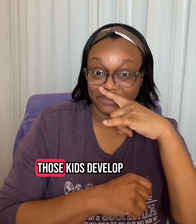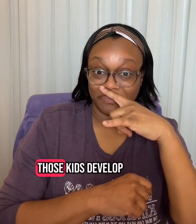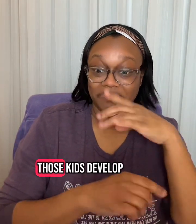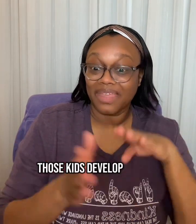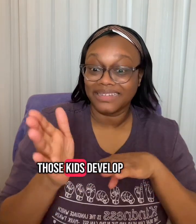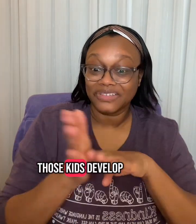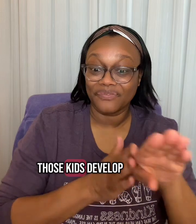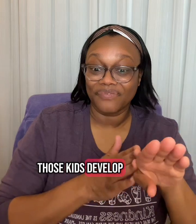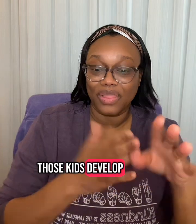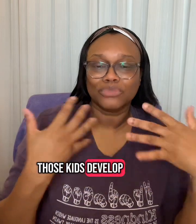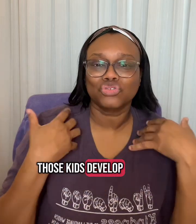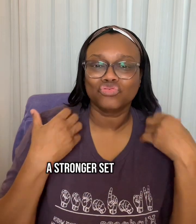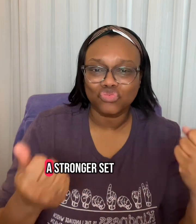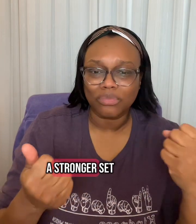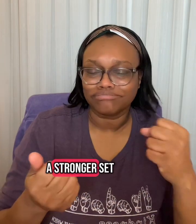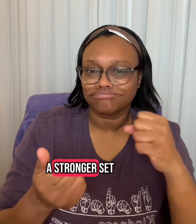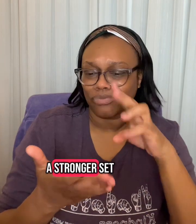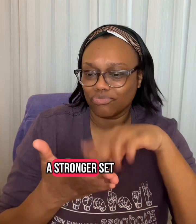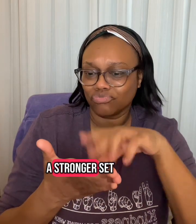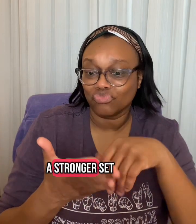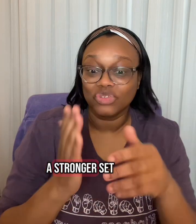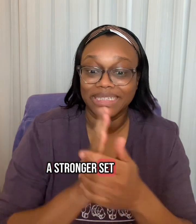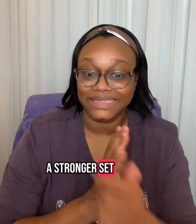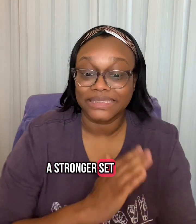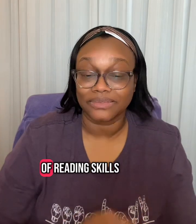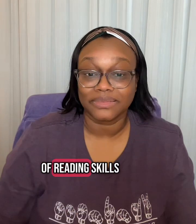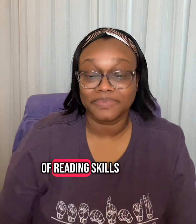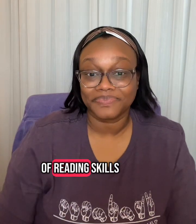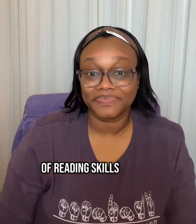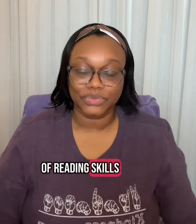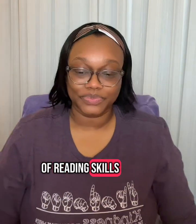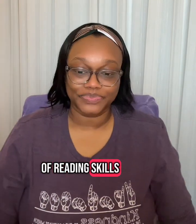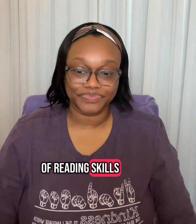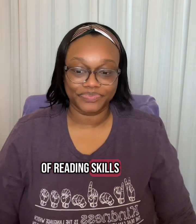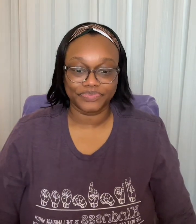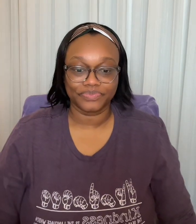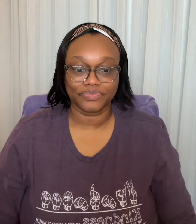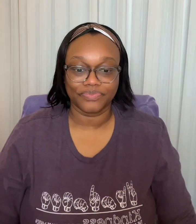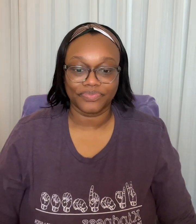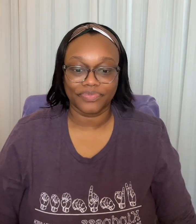those kids develop a stronger set of reading skills.